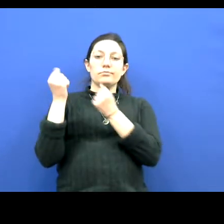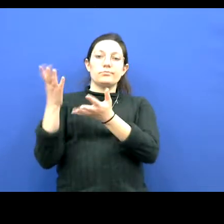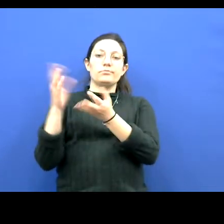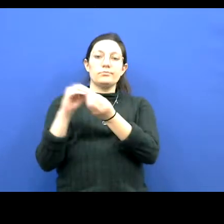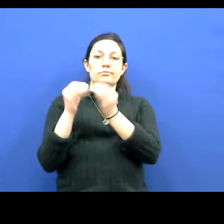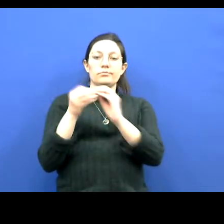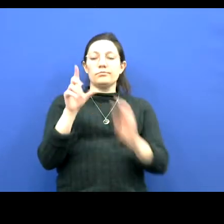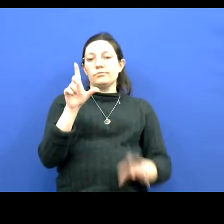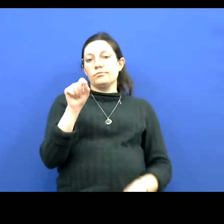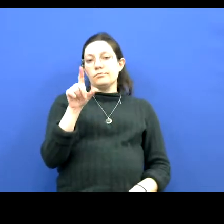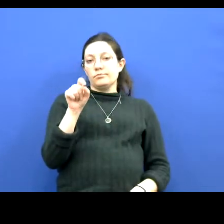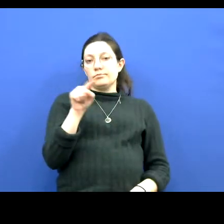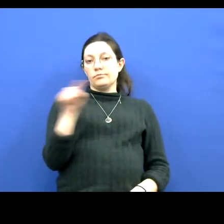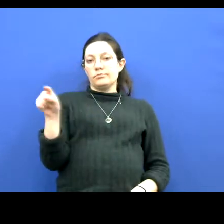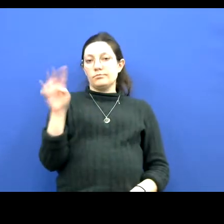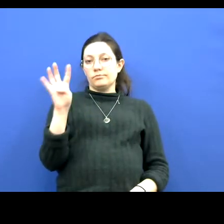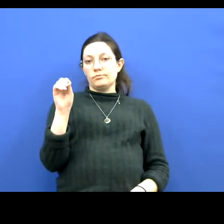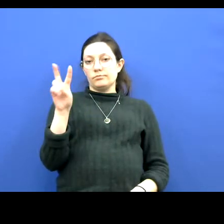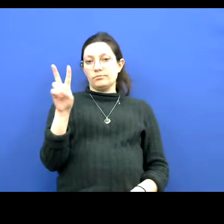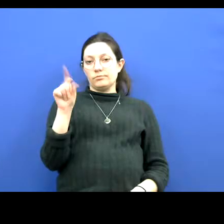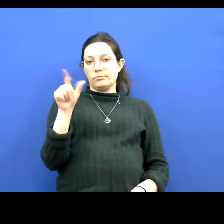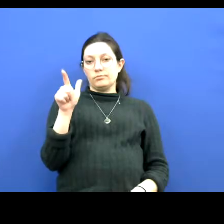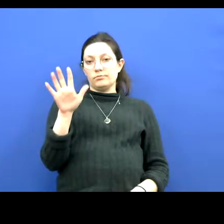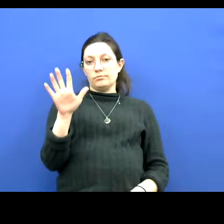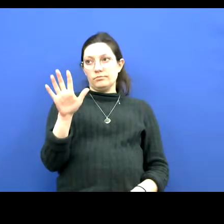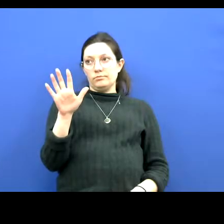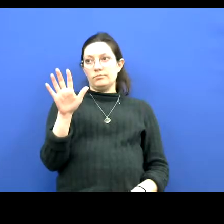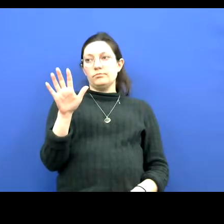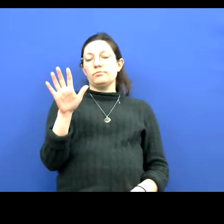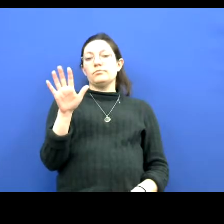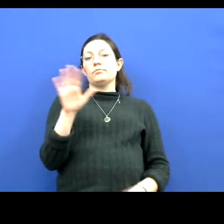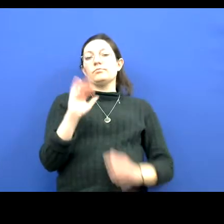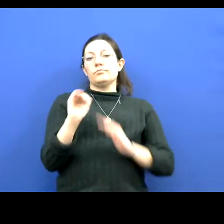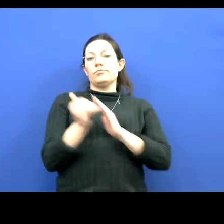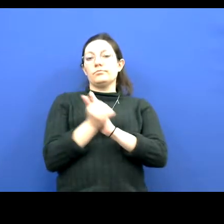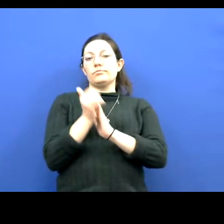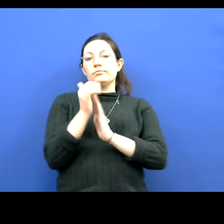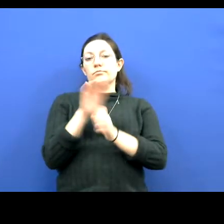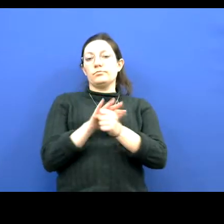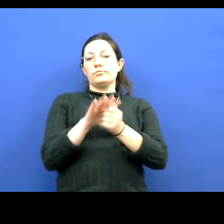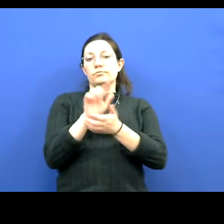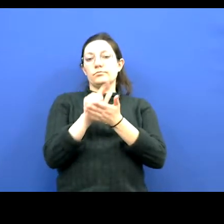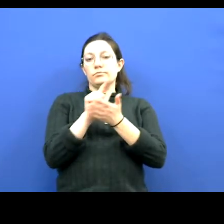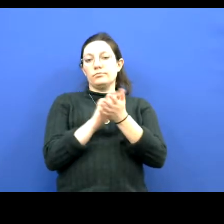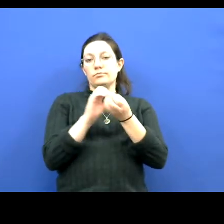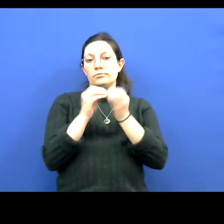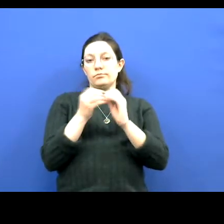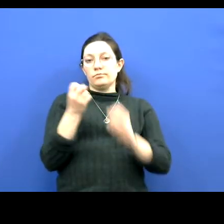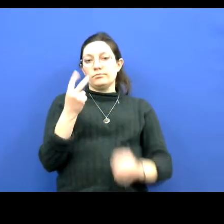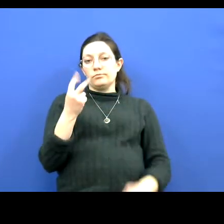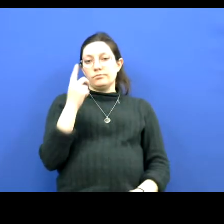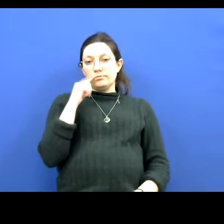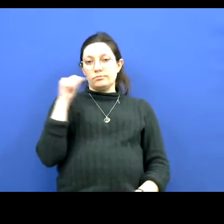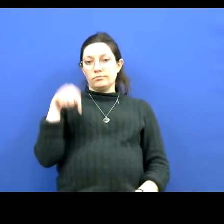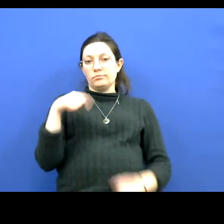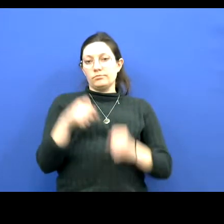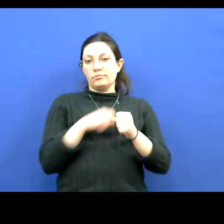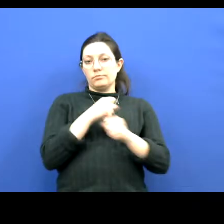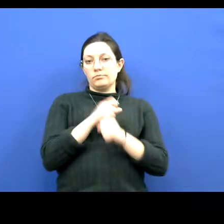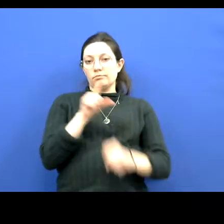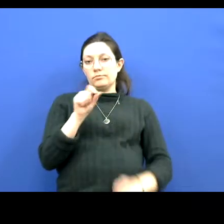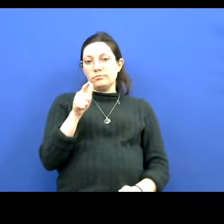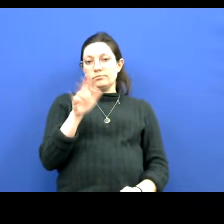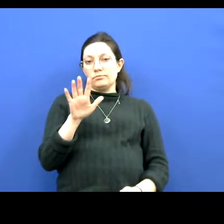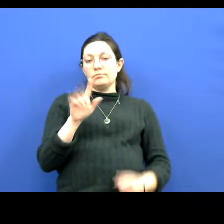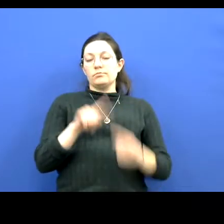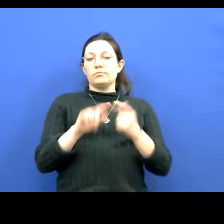resolution 20-402, 2025, to adopt local law number 12, 2025, to amend the